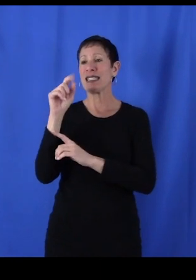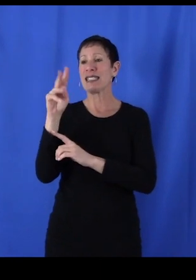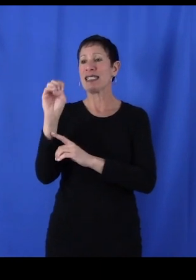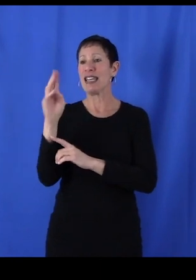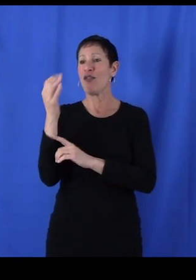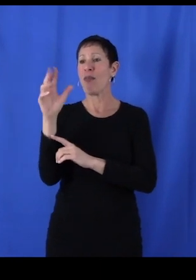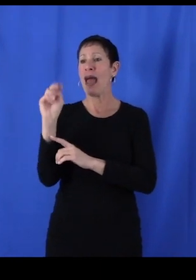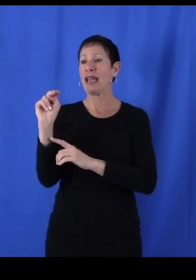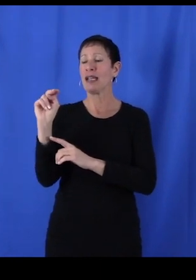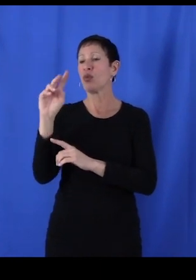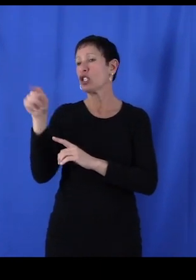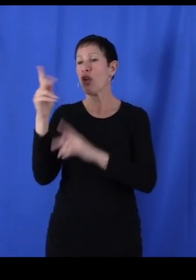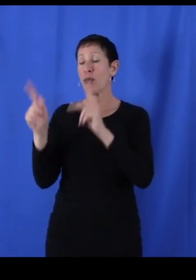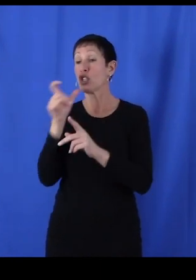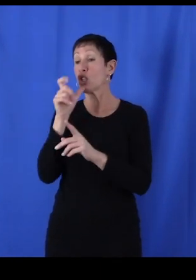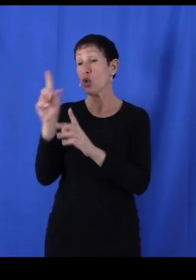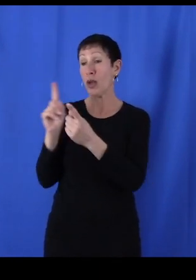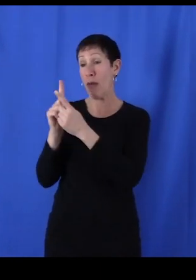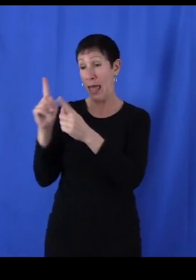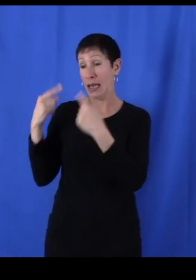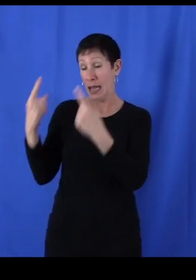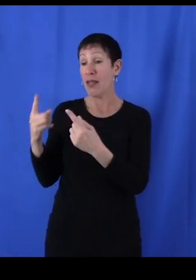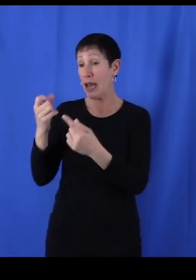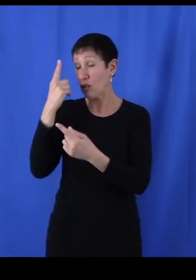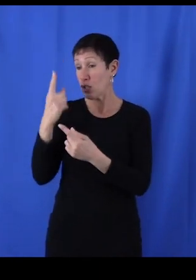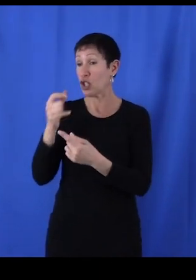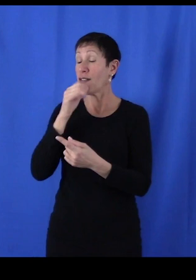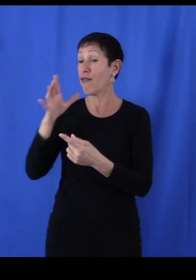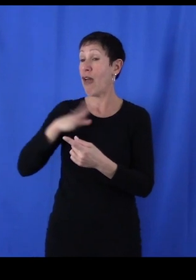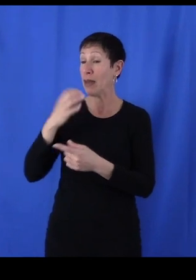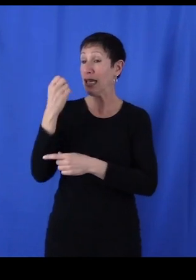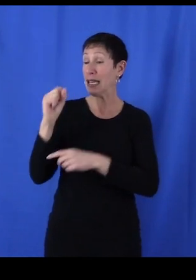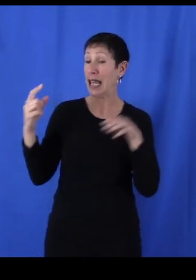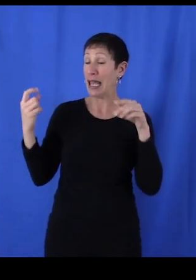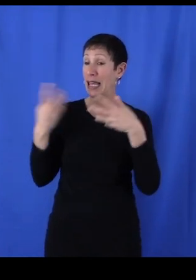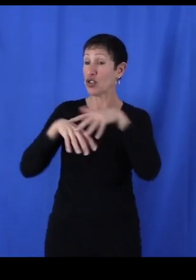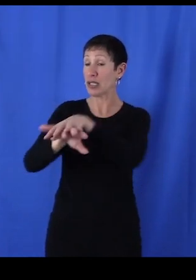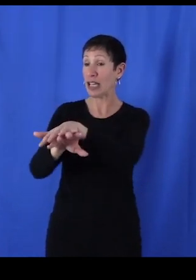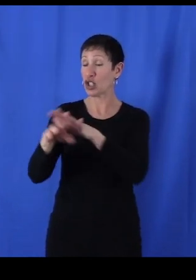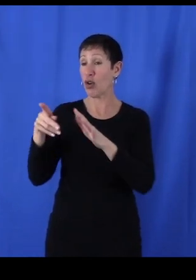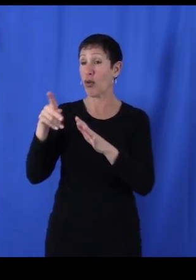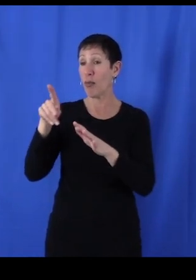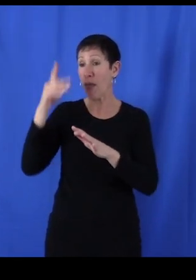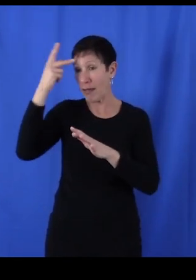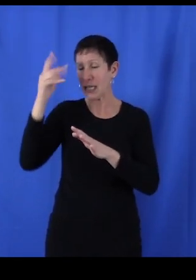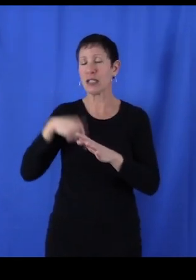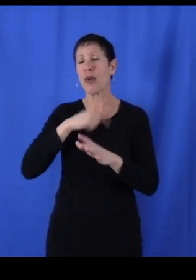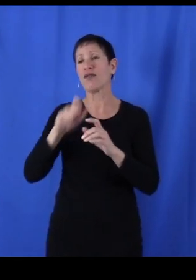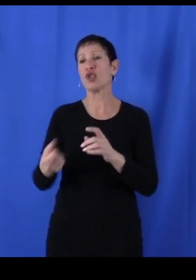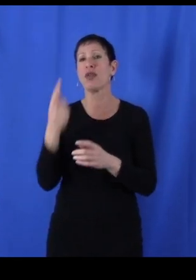understood feminist intersectional politics, which is why we need to think race, class, gender, and